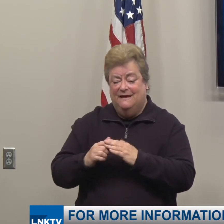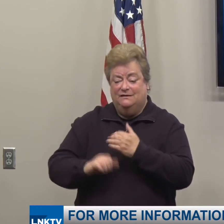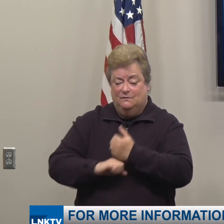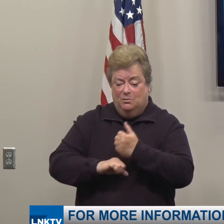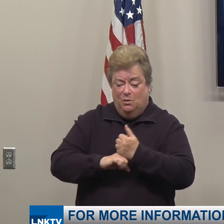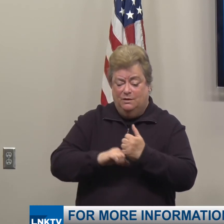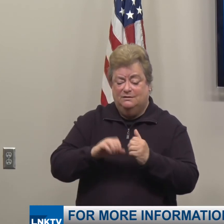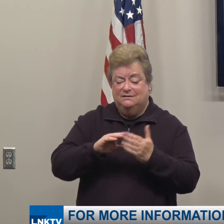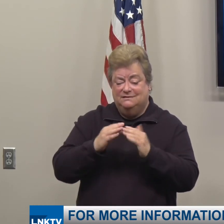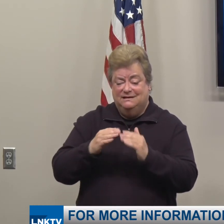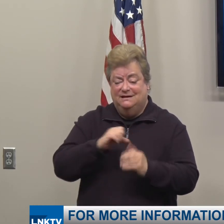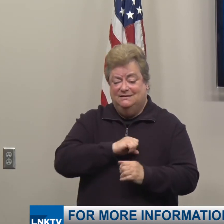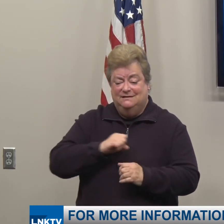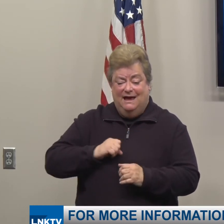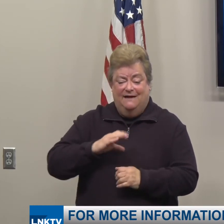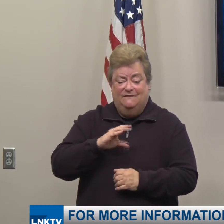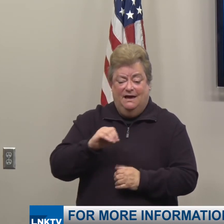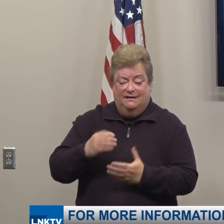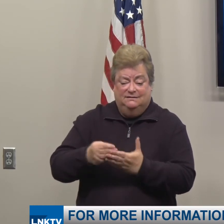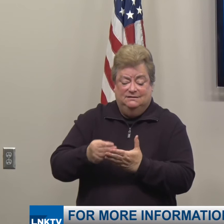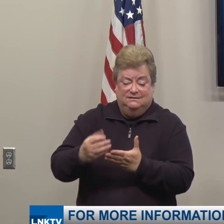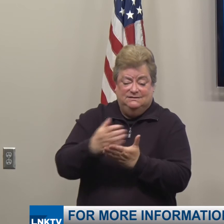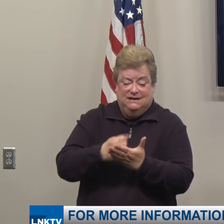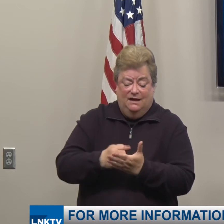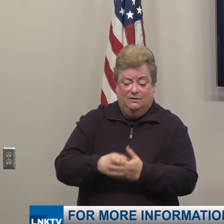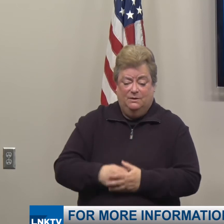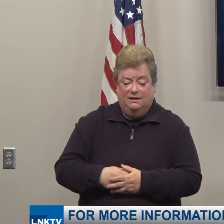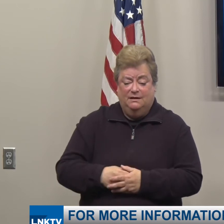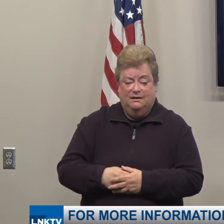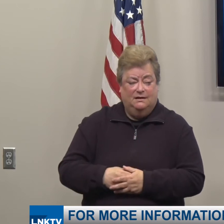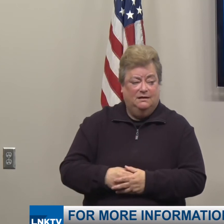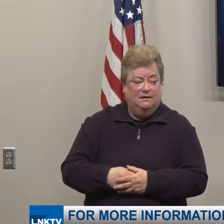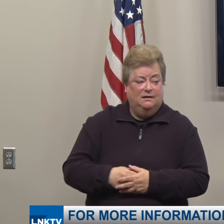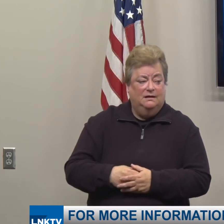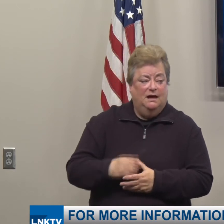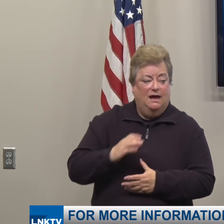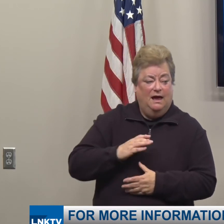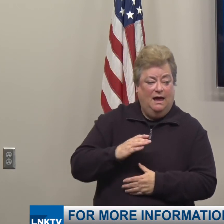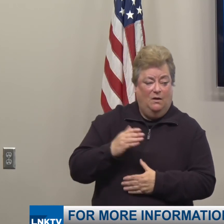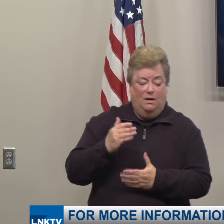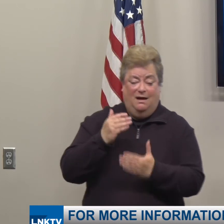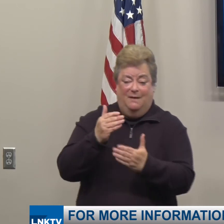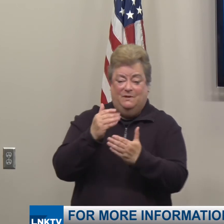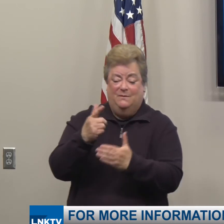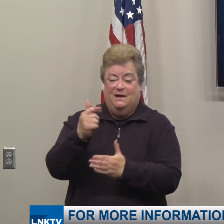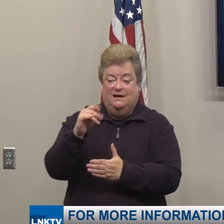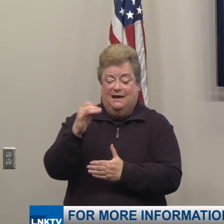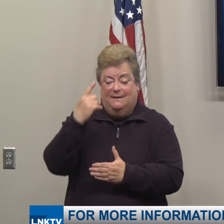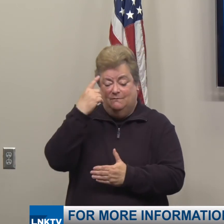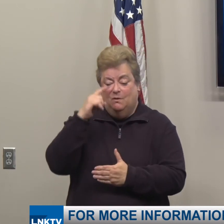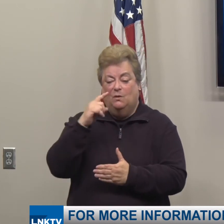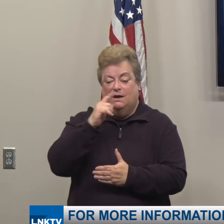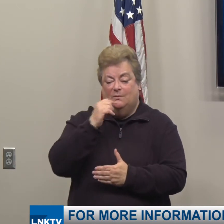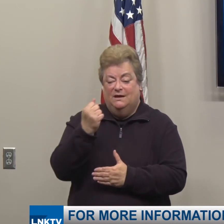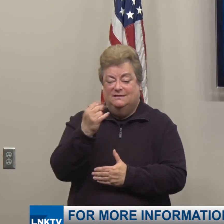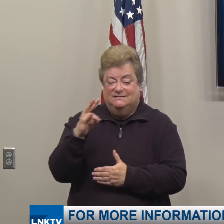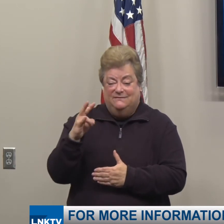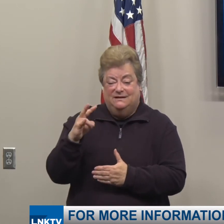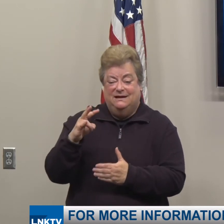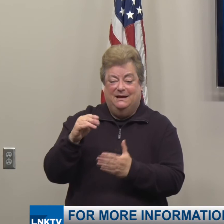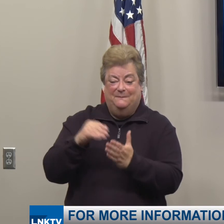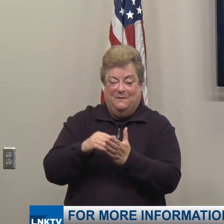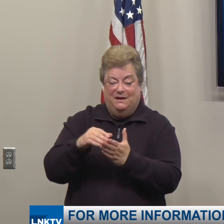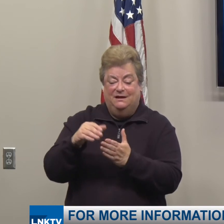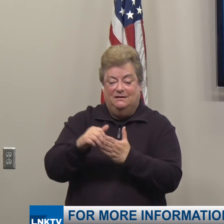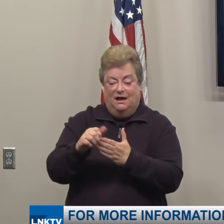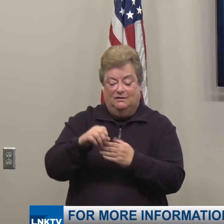staff and salaries. Our upcoming gap for the next budget cycle is estimated to be $17 million in